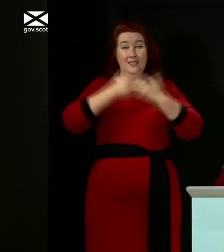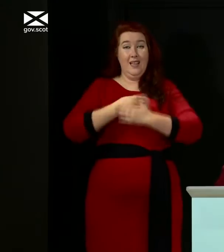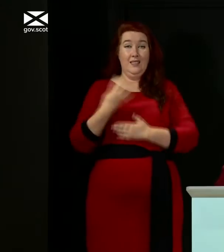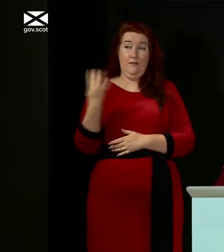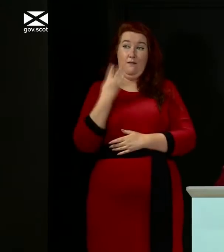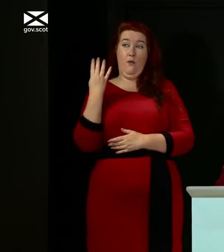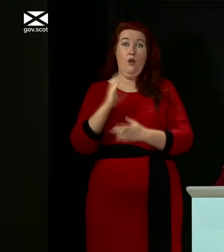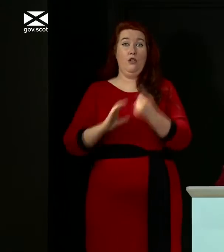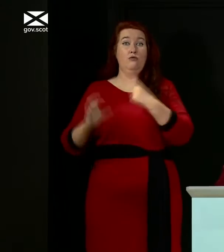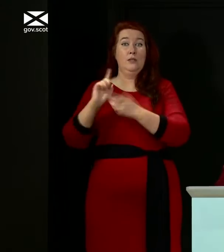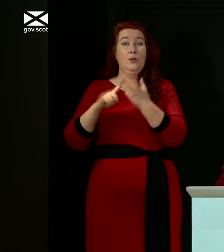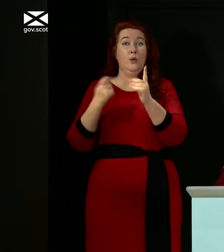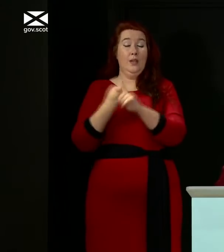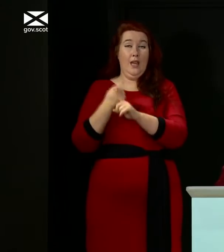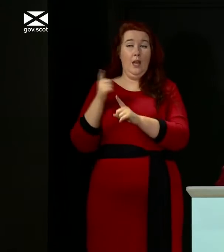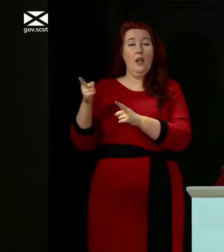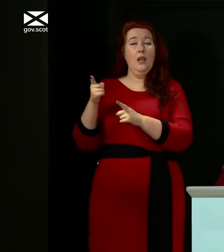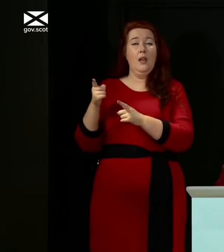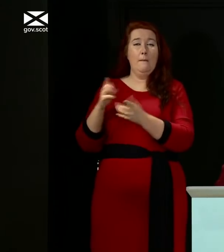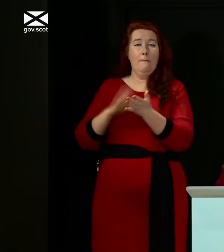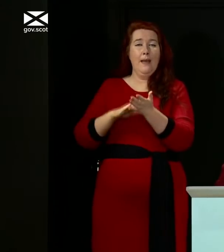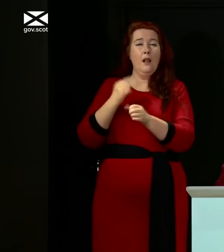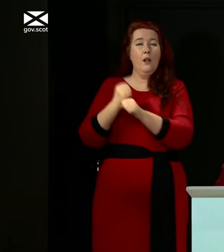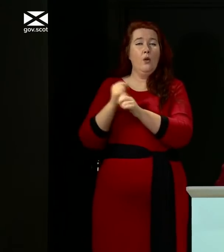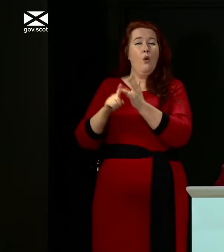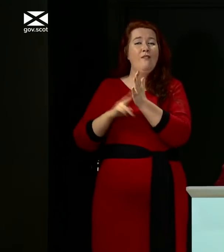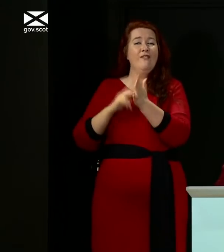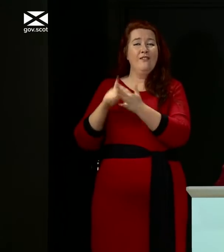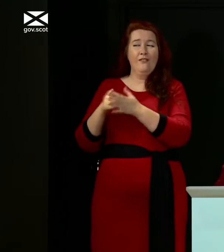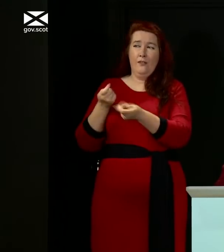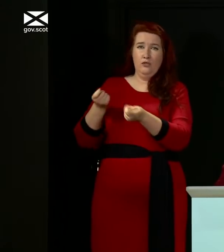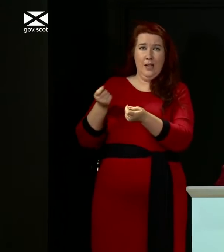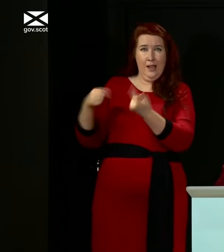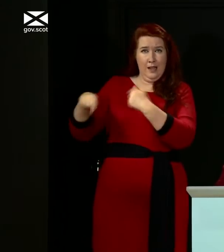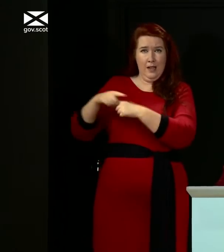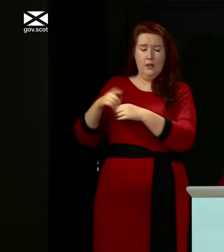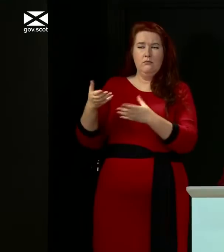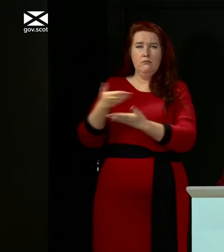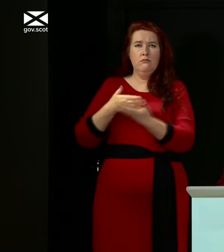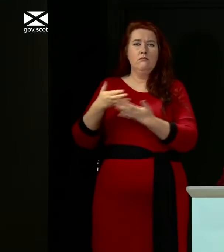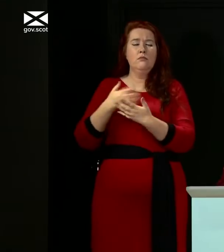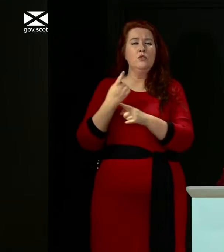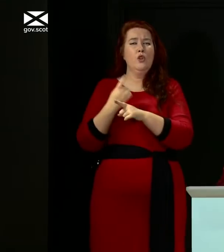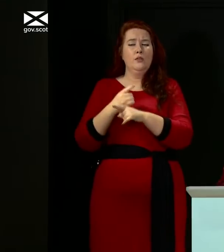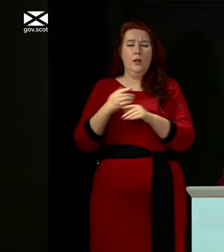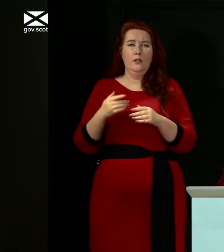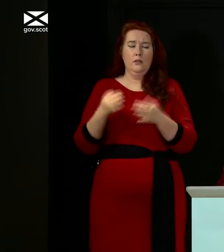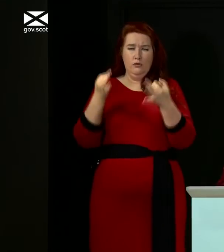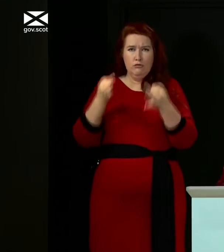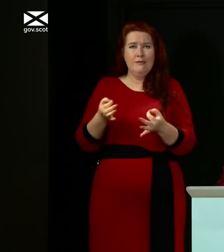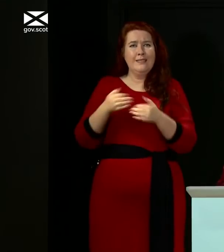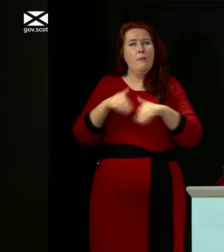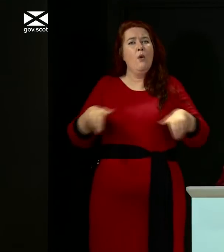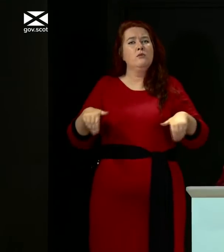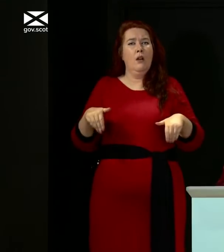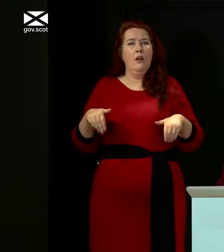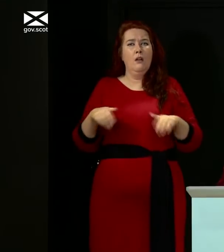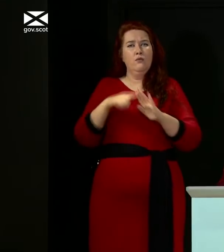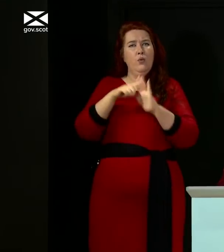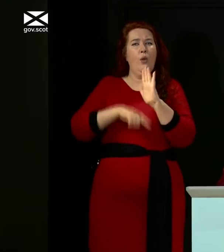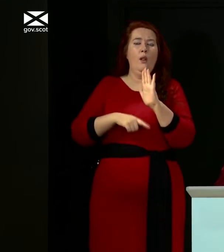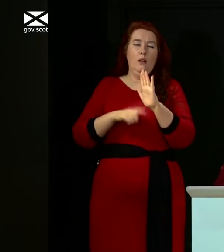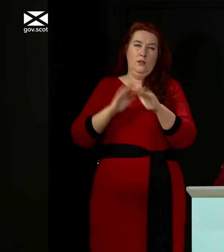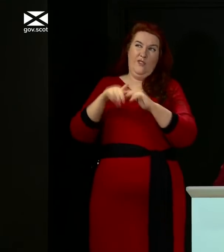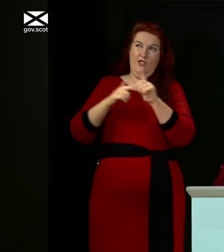night, chaired by Michael Gove from the UK Government, where the issue of border, stricter restrictions on